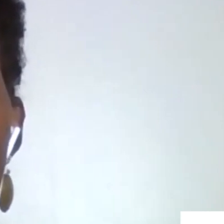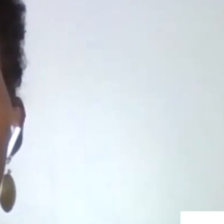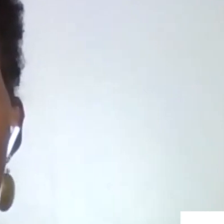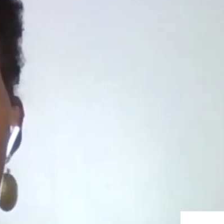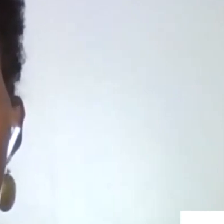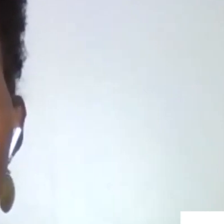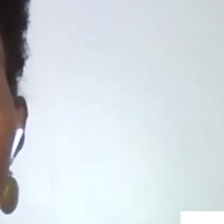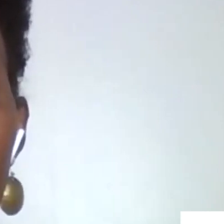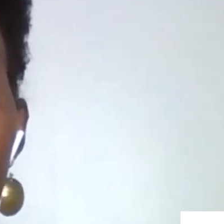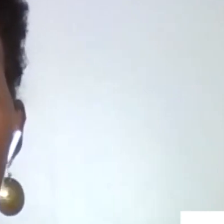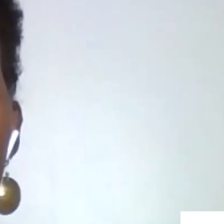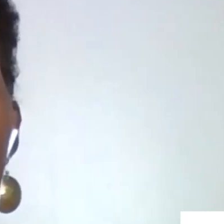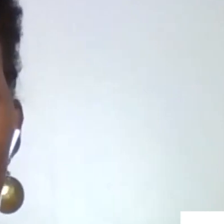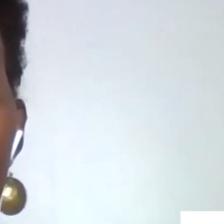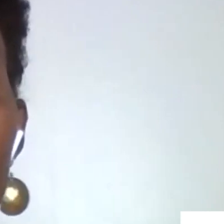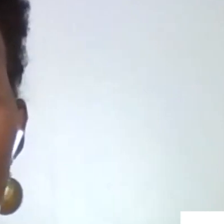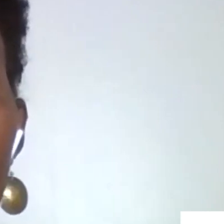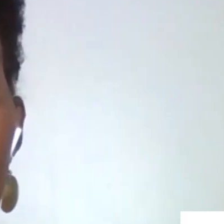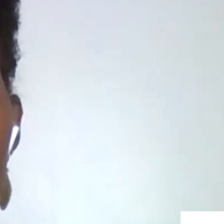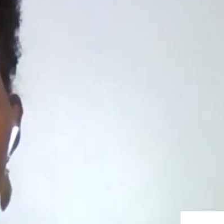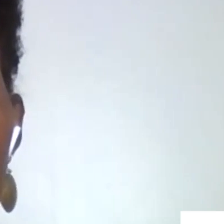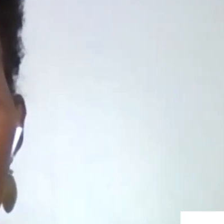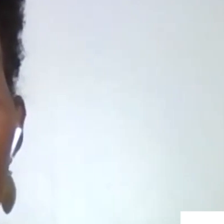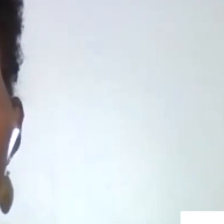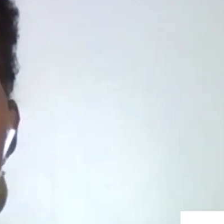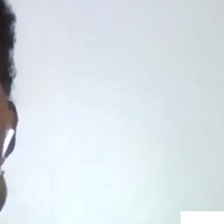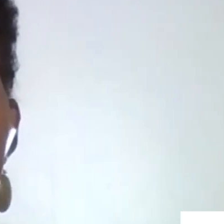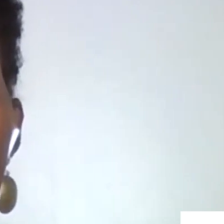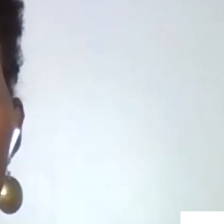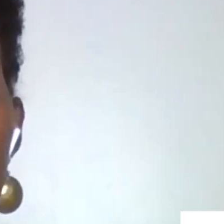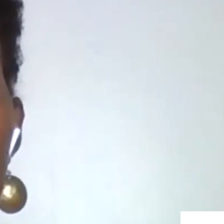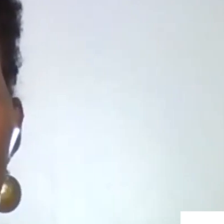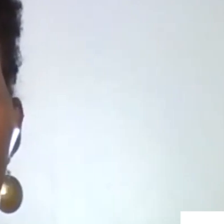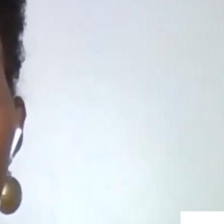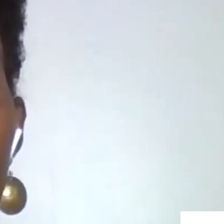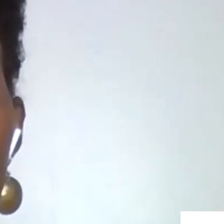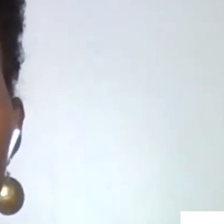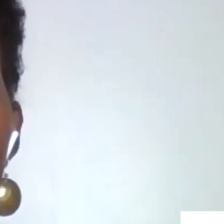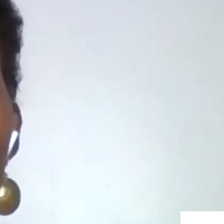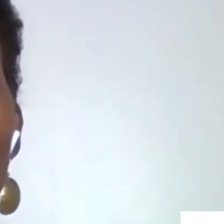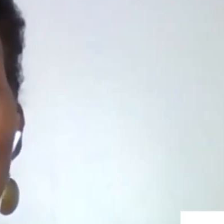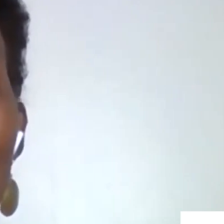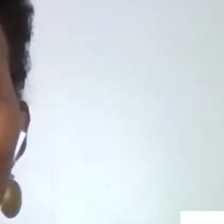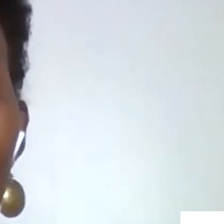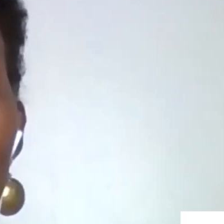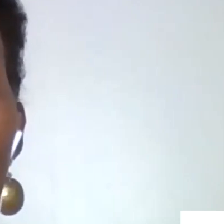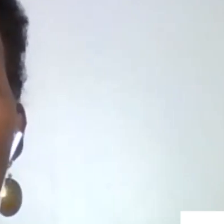businesses fail in the first year, 30% in the second year, 50% in the 5th year,